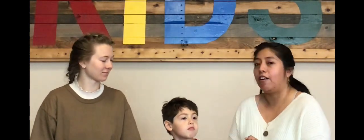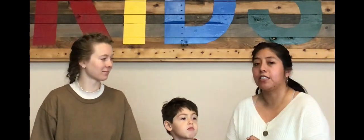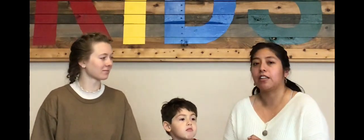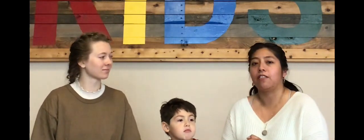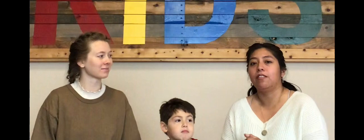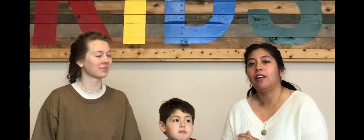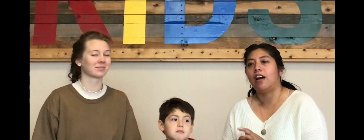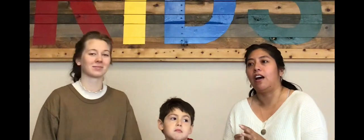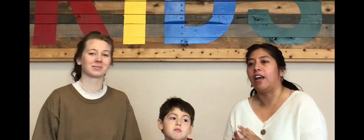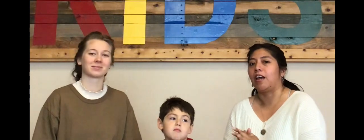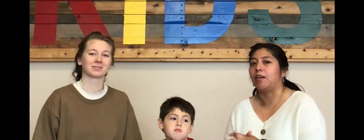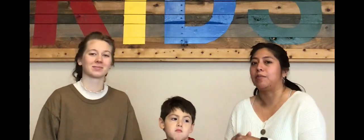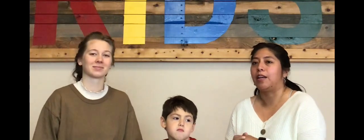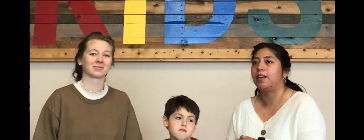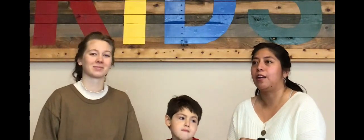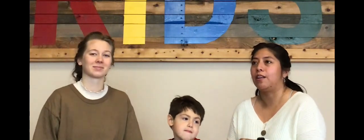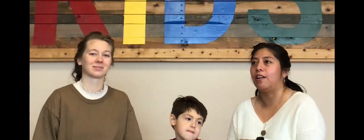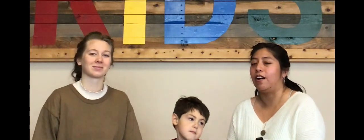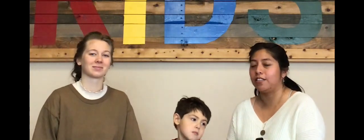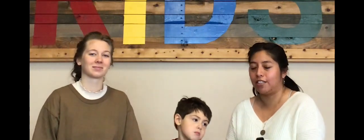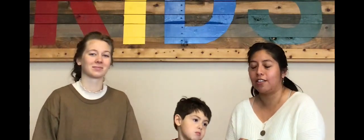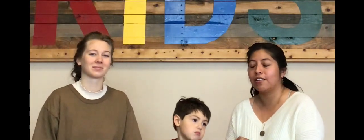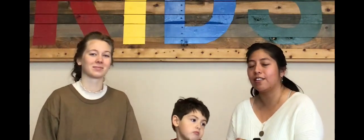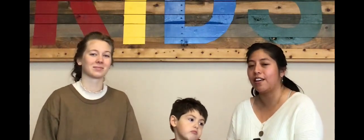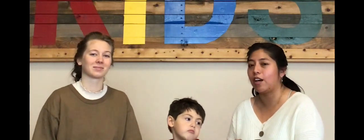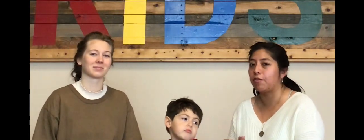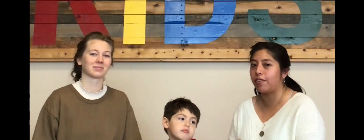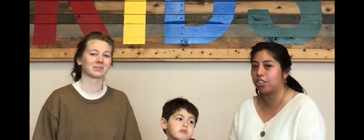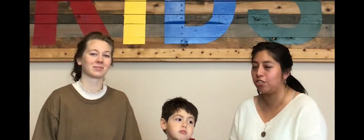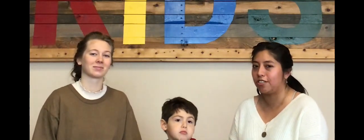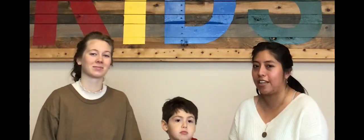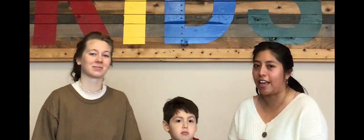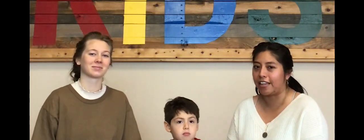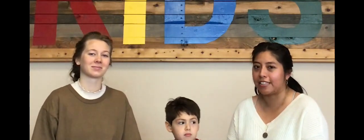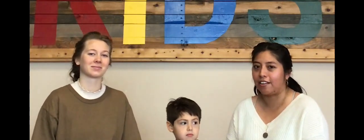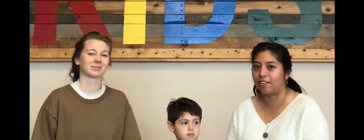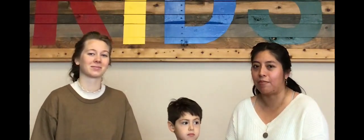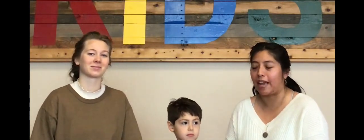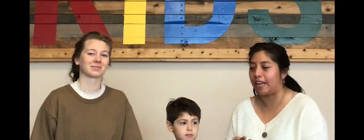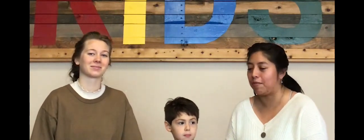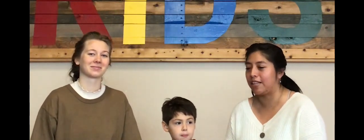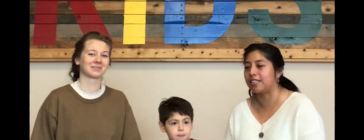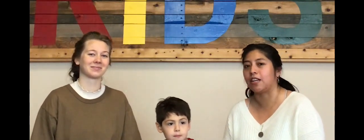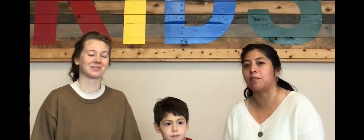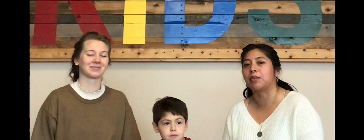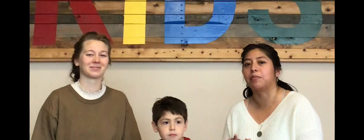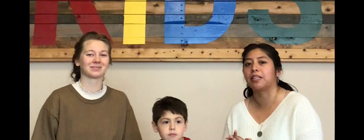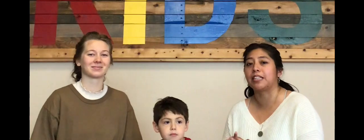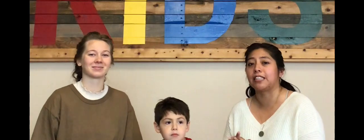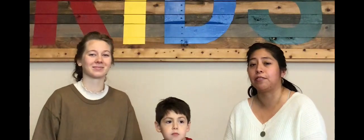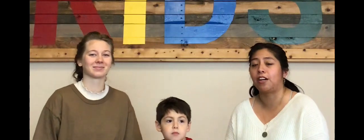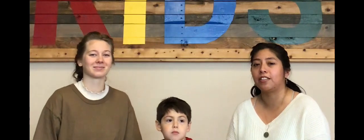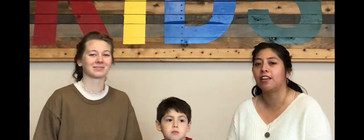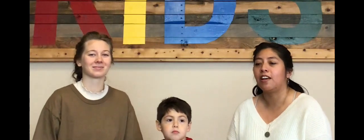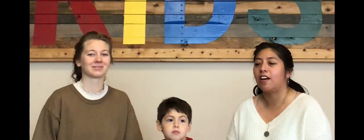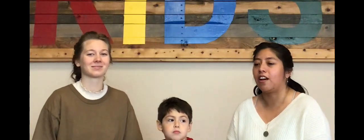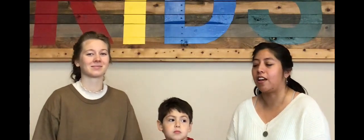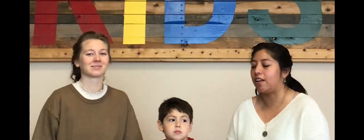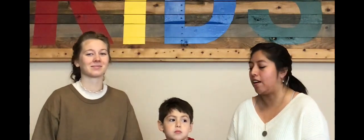Also, I am not a professional in ASL by any means. I am completely self-taught. I